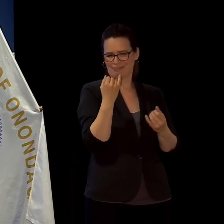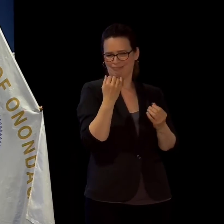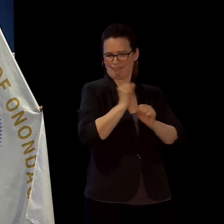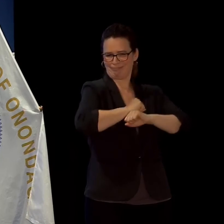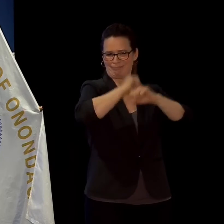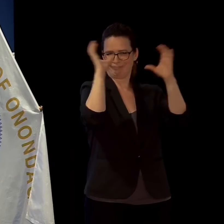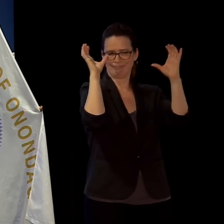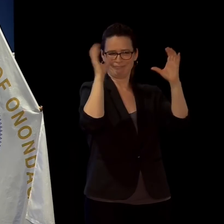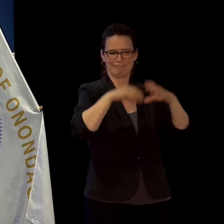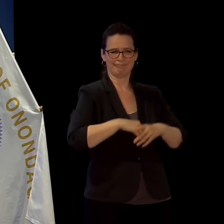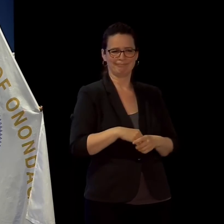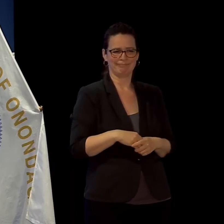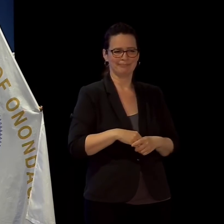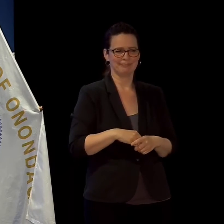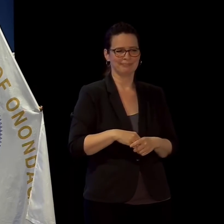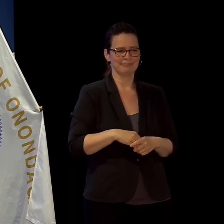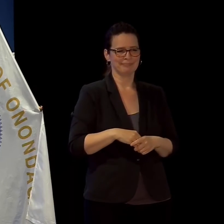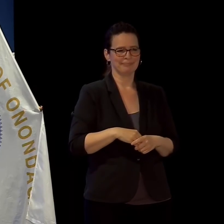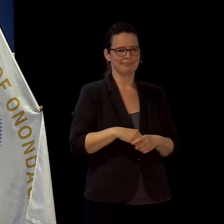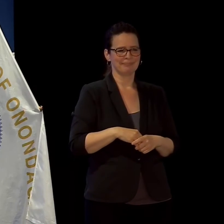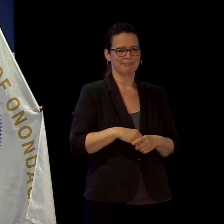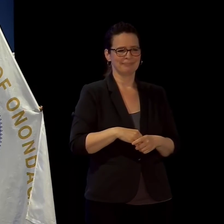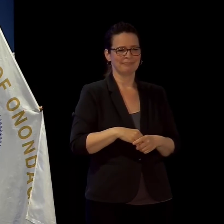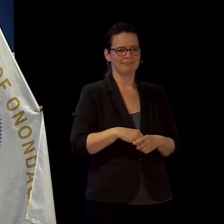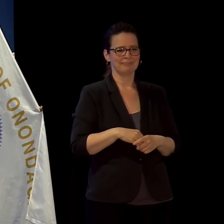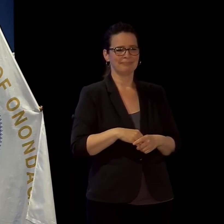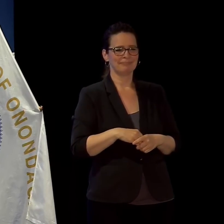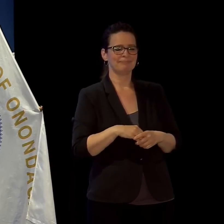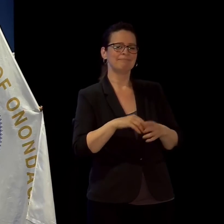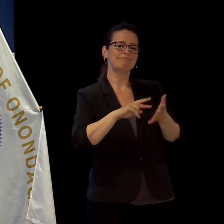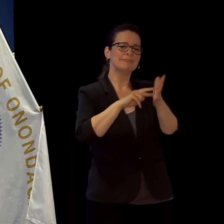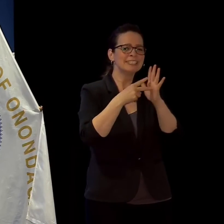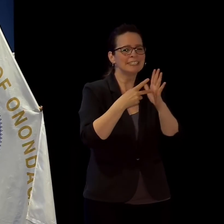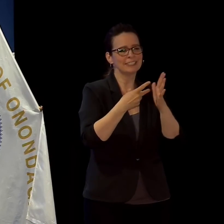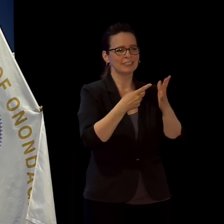not necessarily the vouchers. There was, I think,